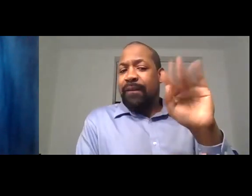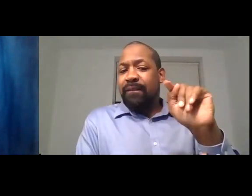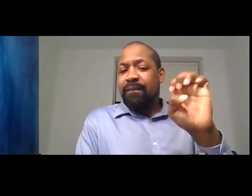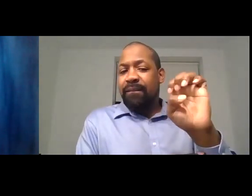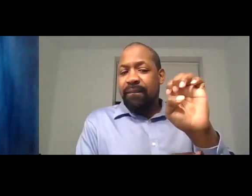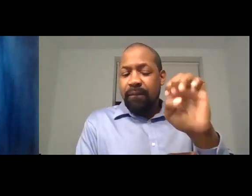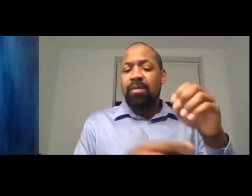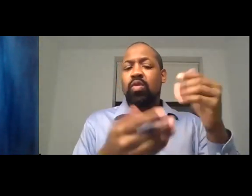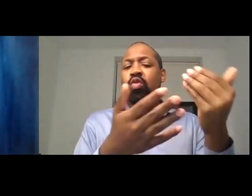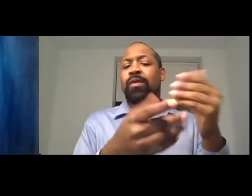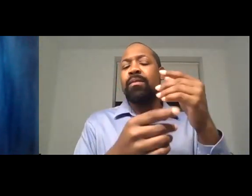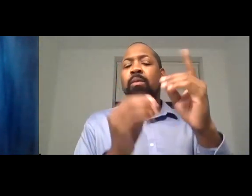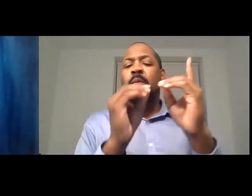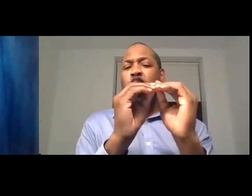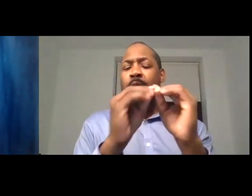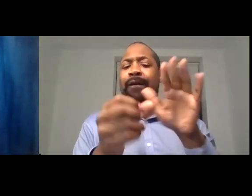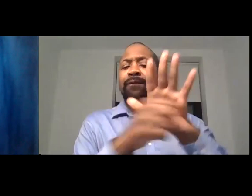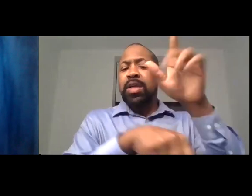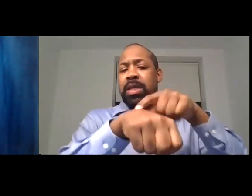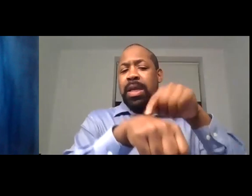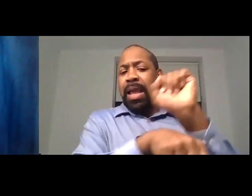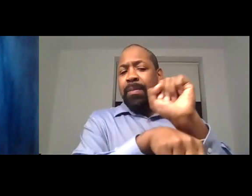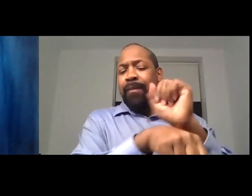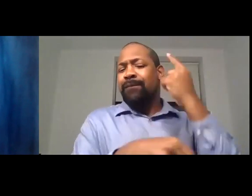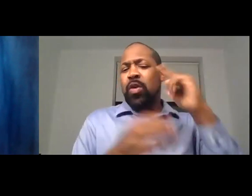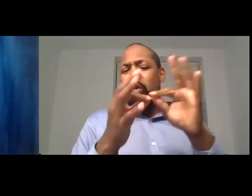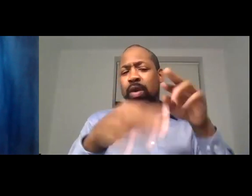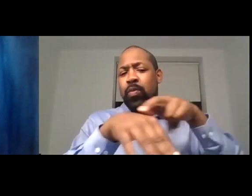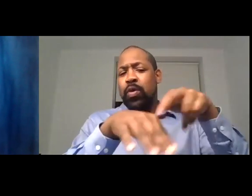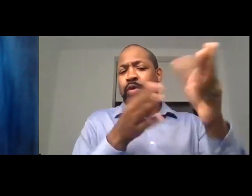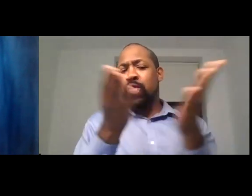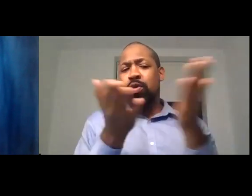in discussions on that. And we're talking about another FTE